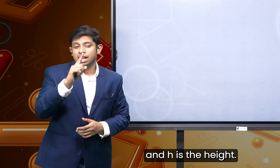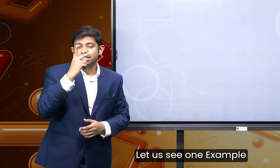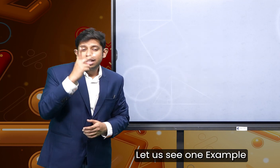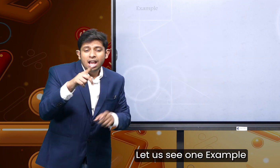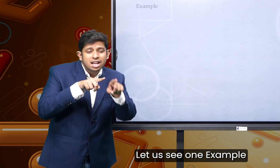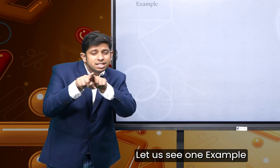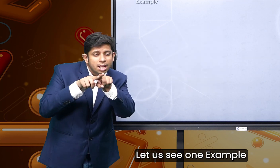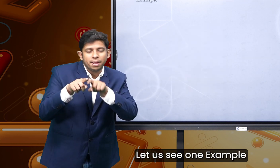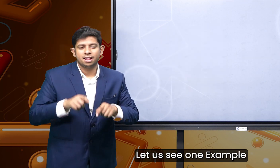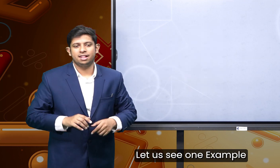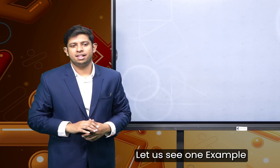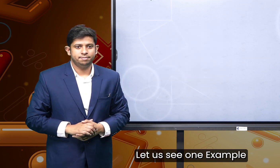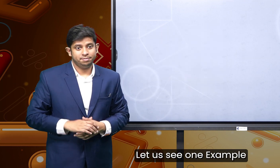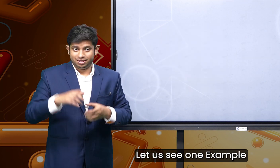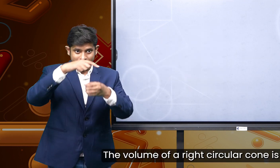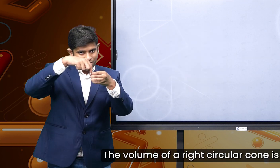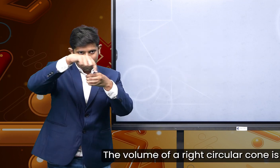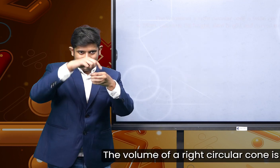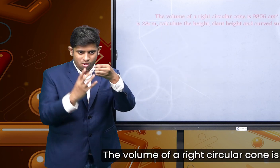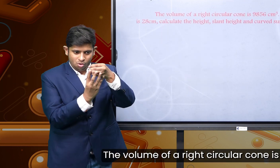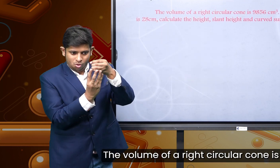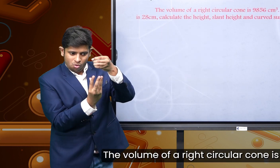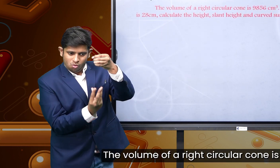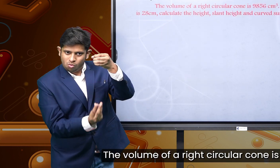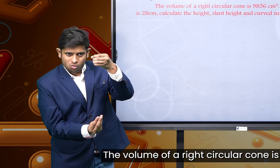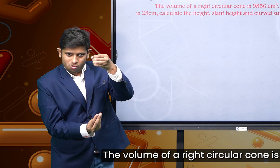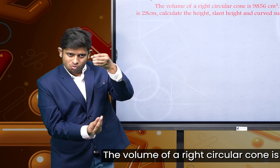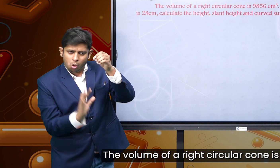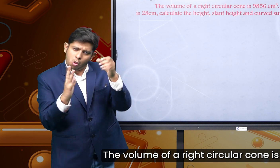Let us see one example. The volume of a right circular cone is